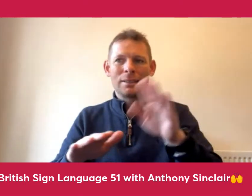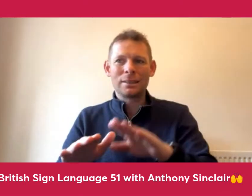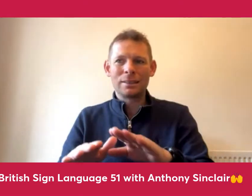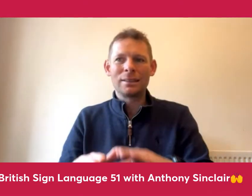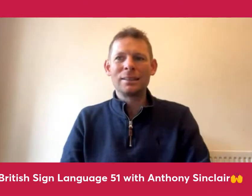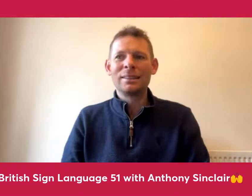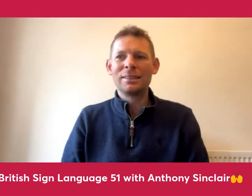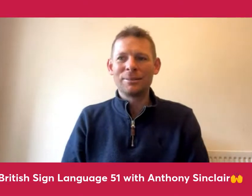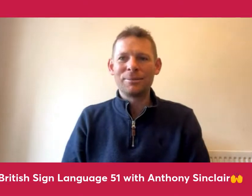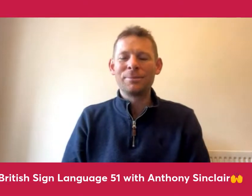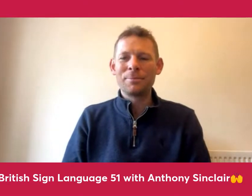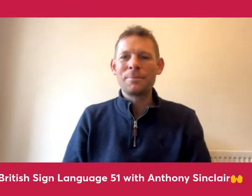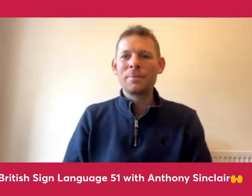Packing.